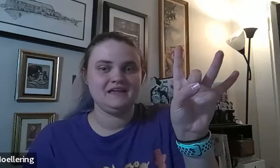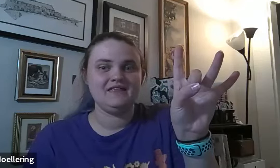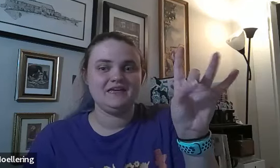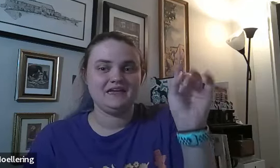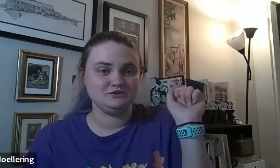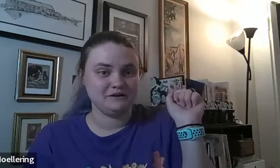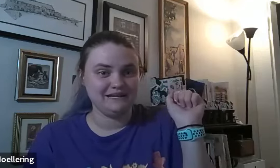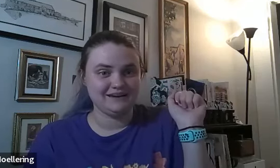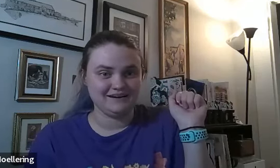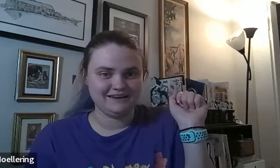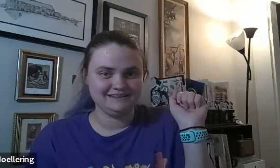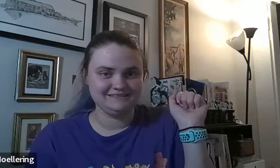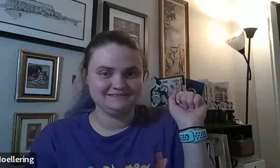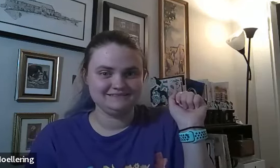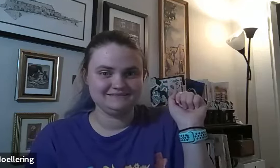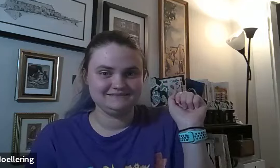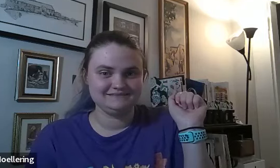And then 29.